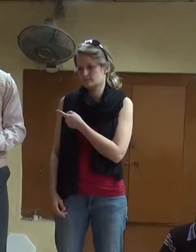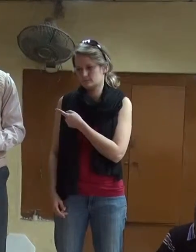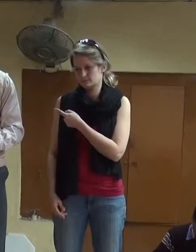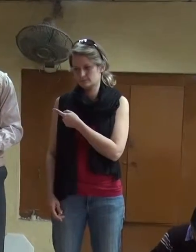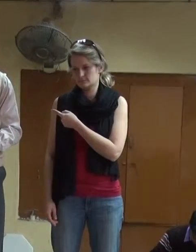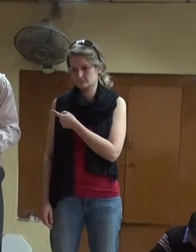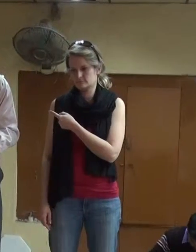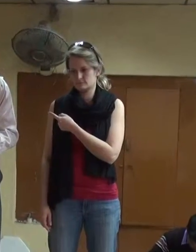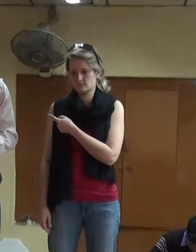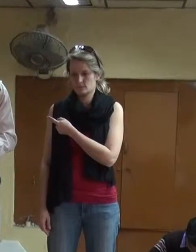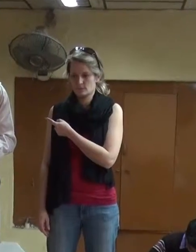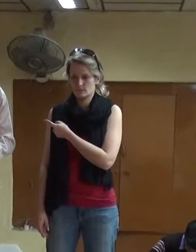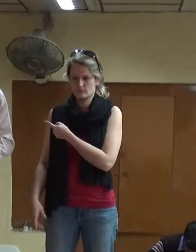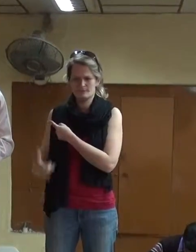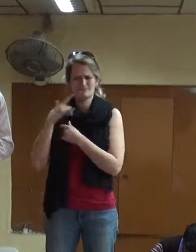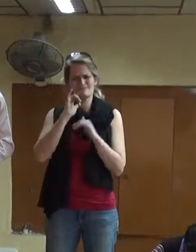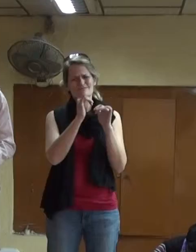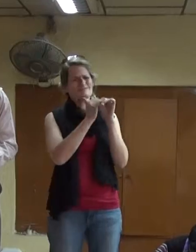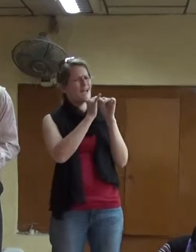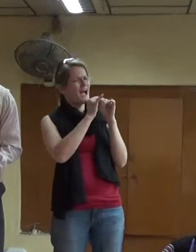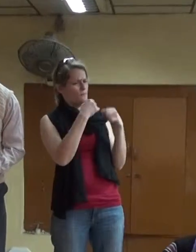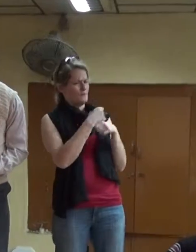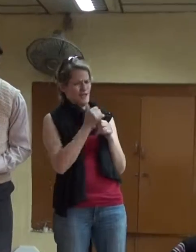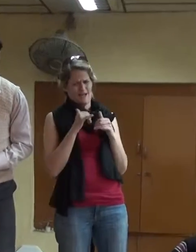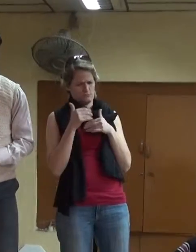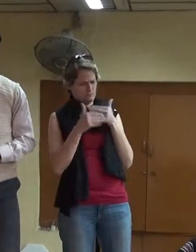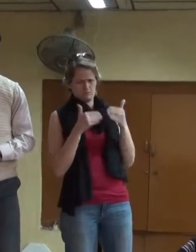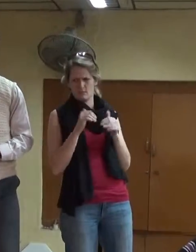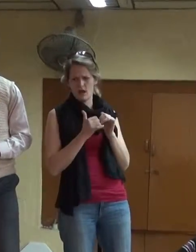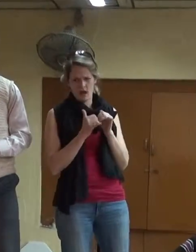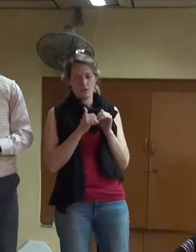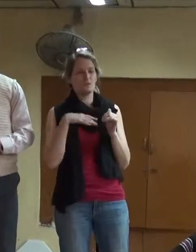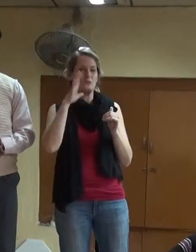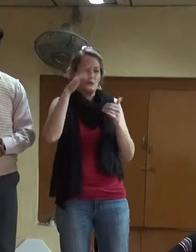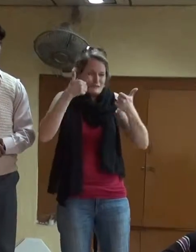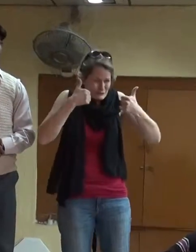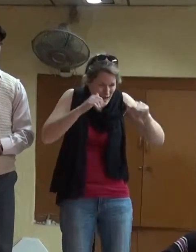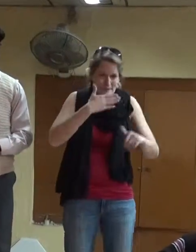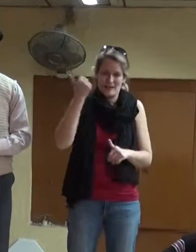So how can make that inlay art? Here I will explain my best.